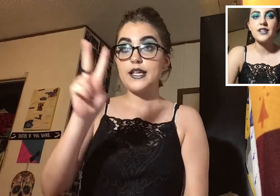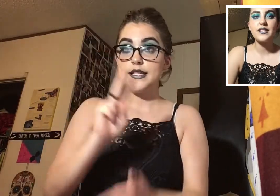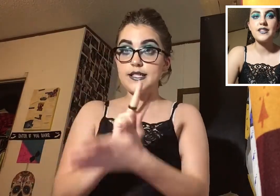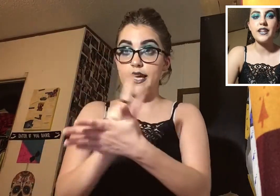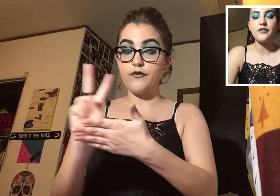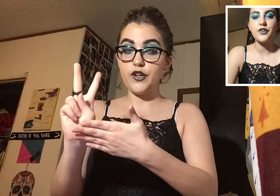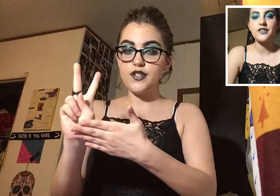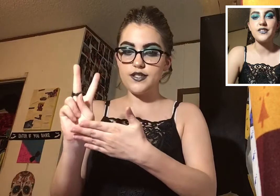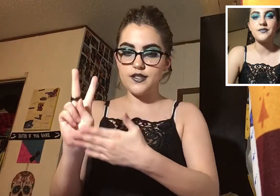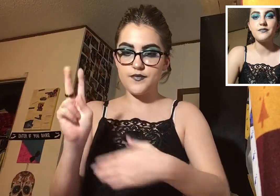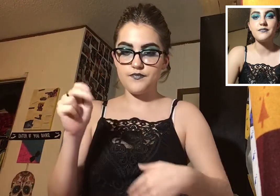Second verse.